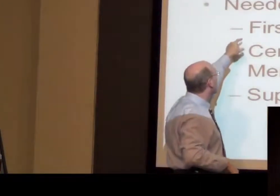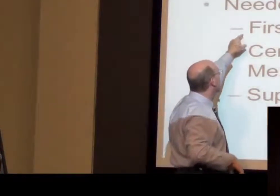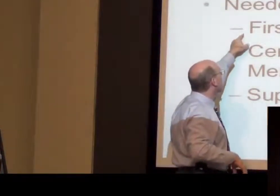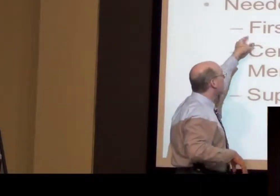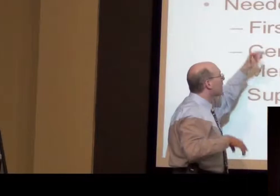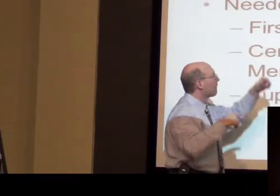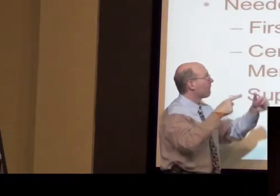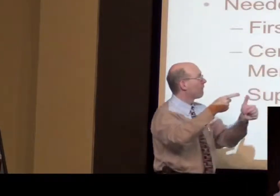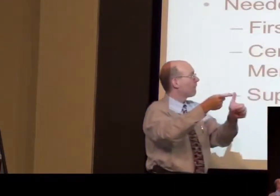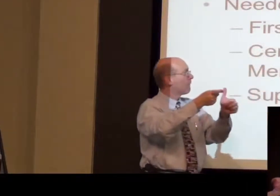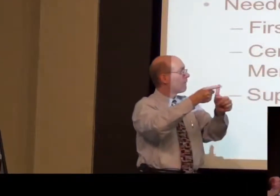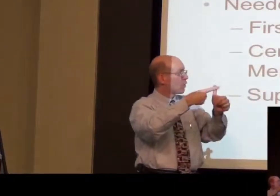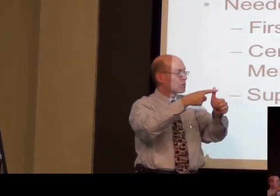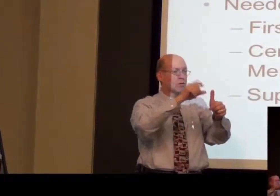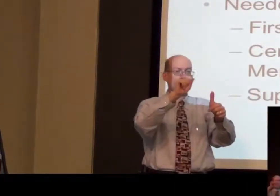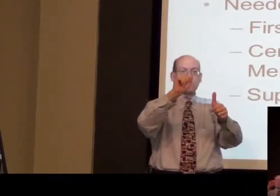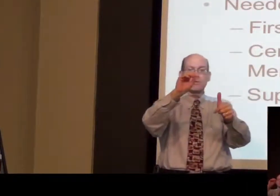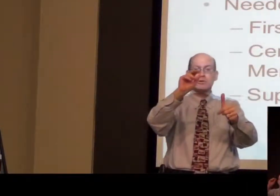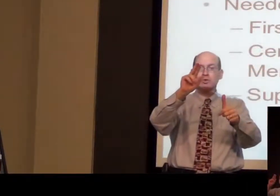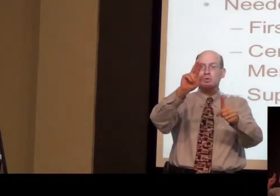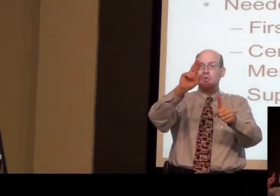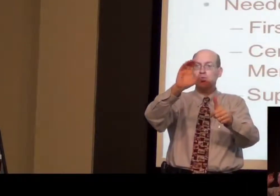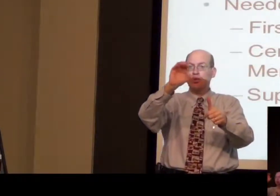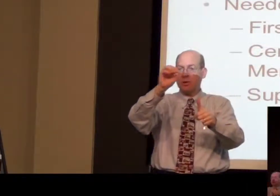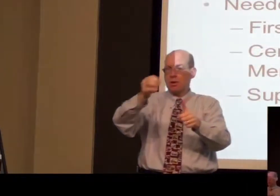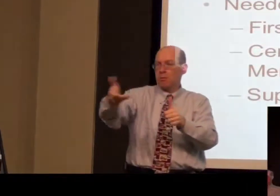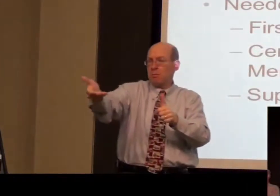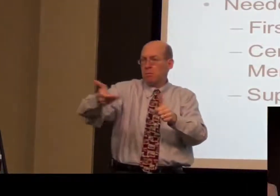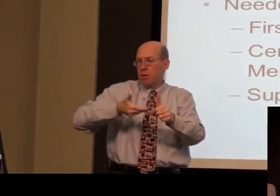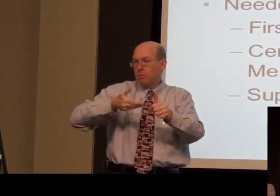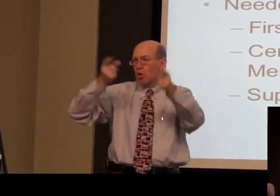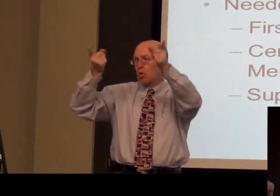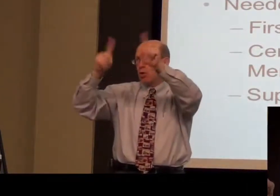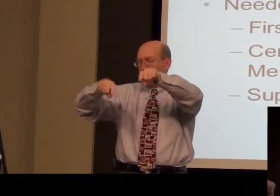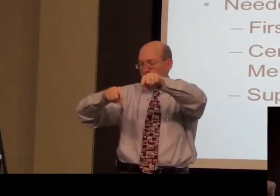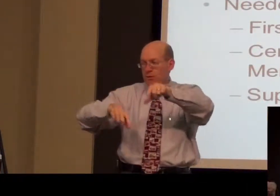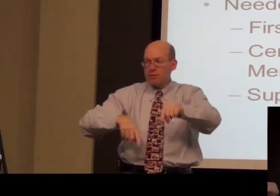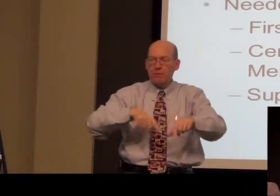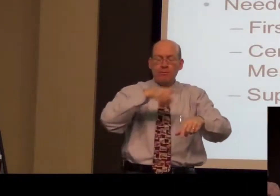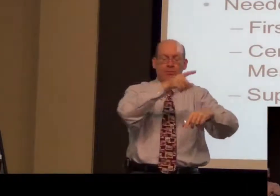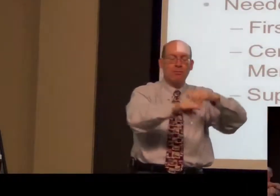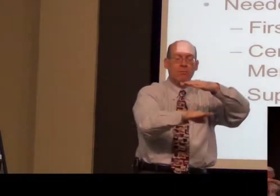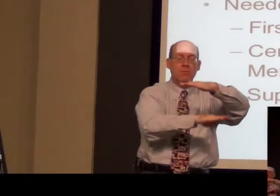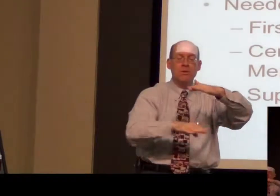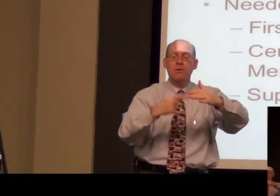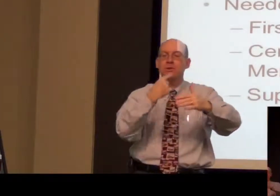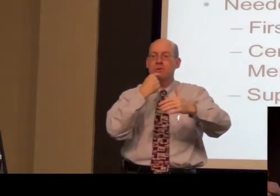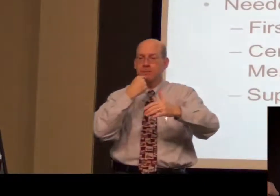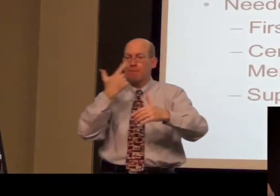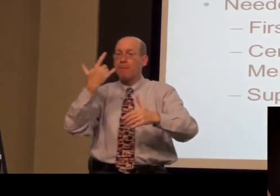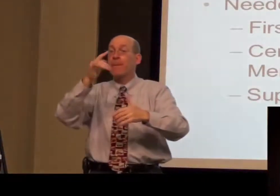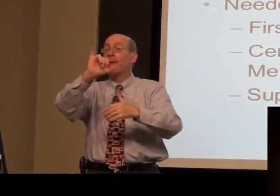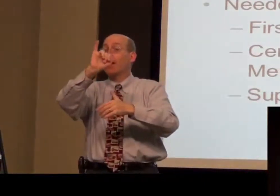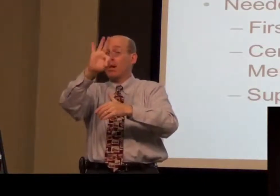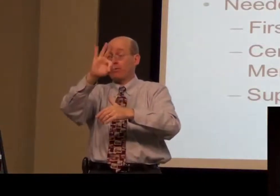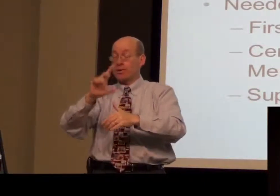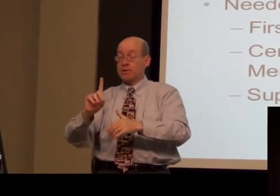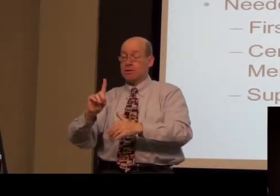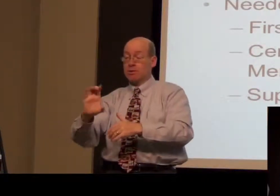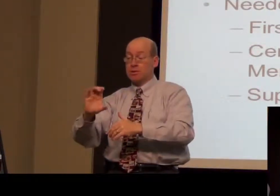few different conditions, but these were the three most important. So the source of